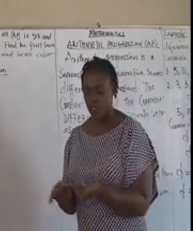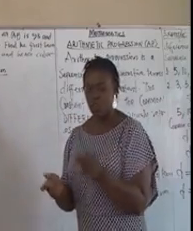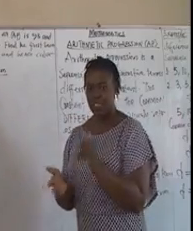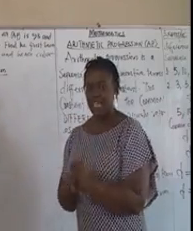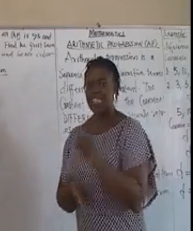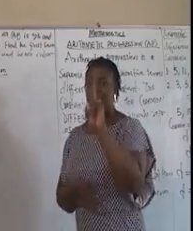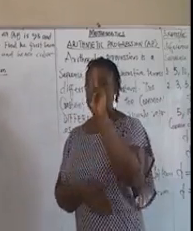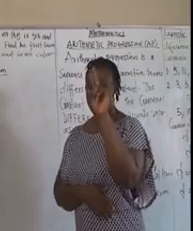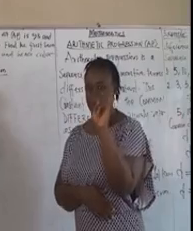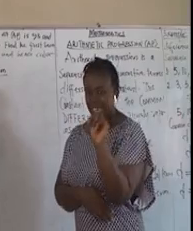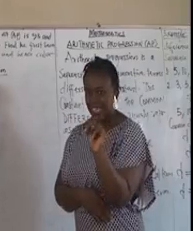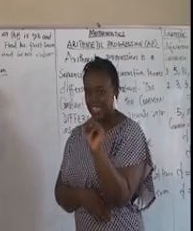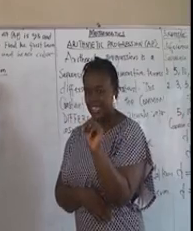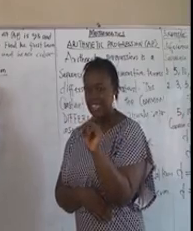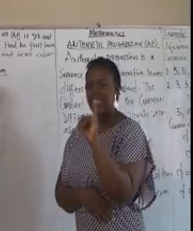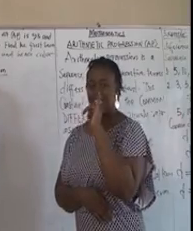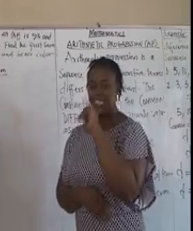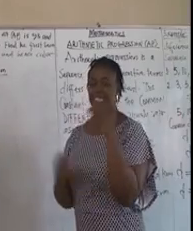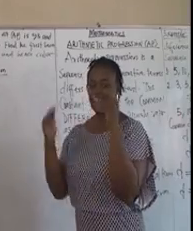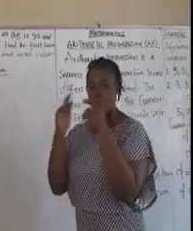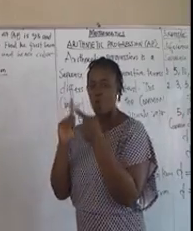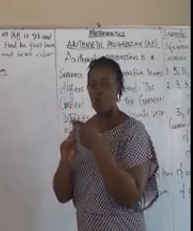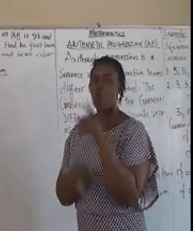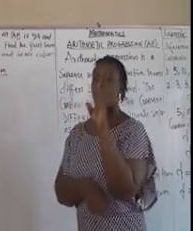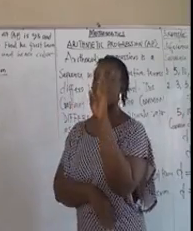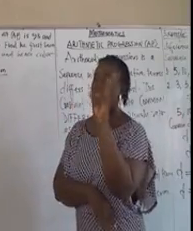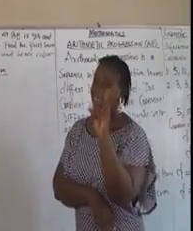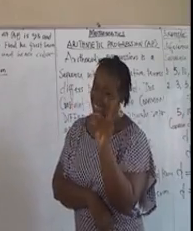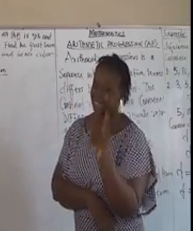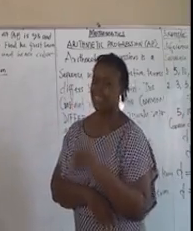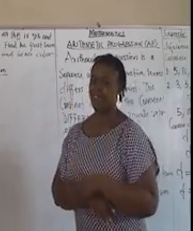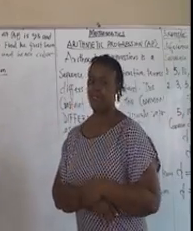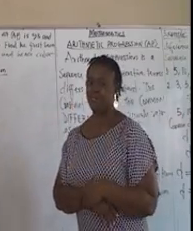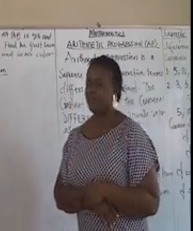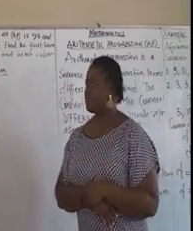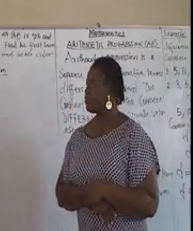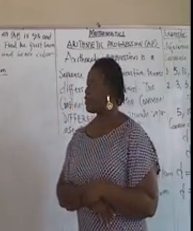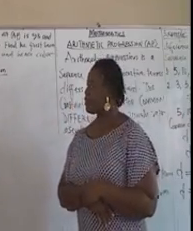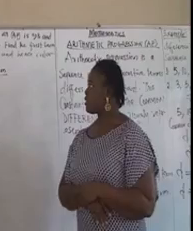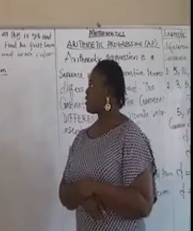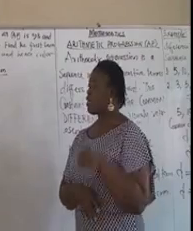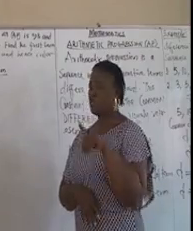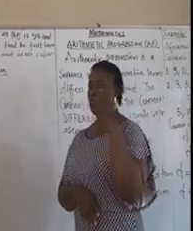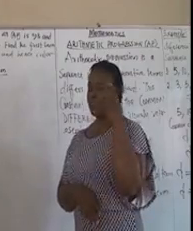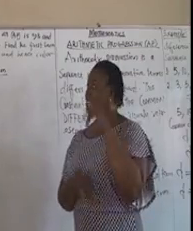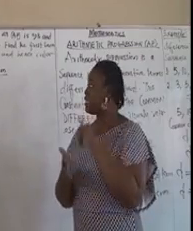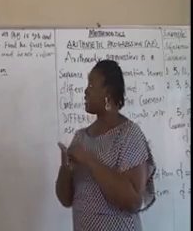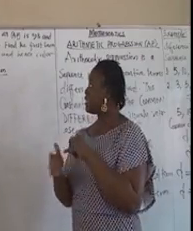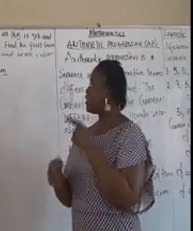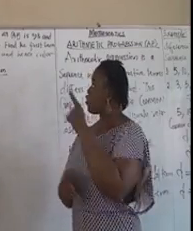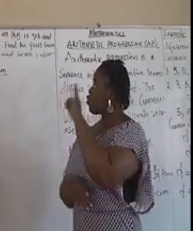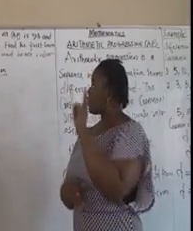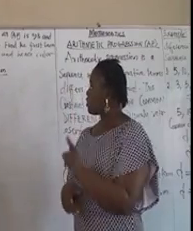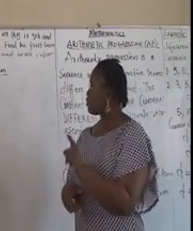n is equals to what? 16. You can find that in the question.